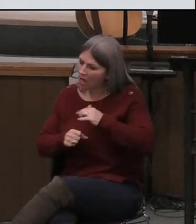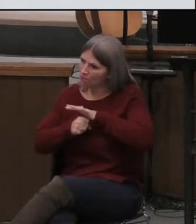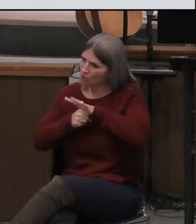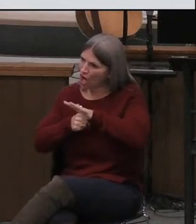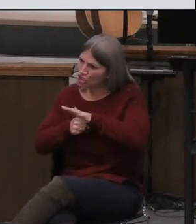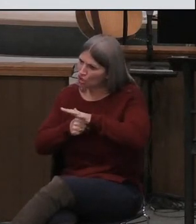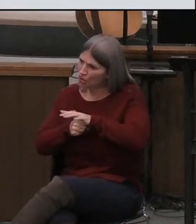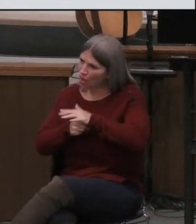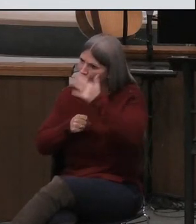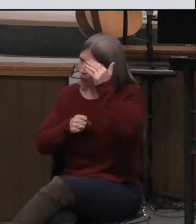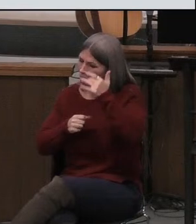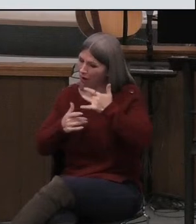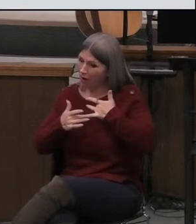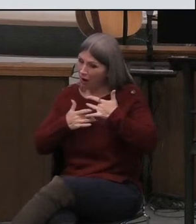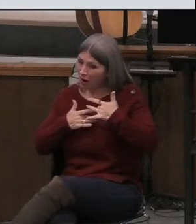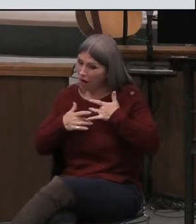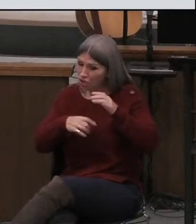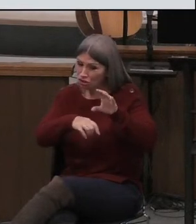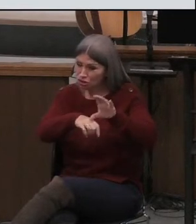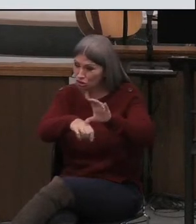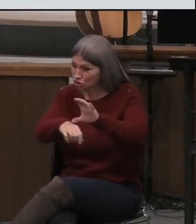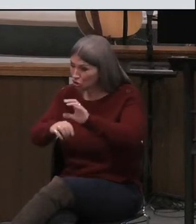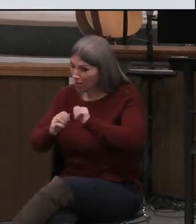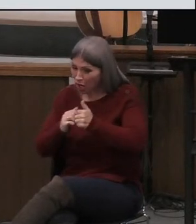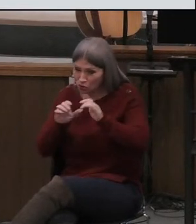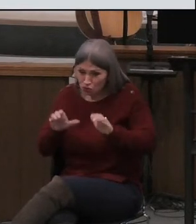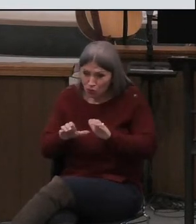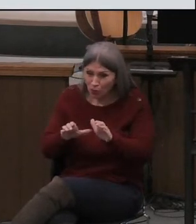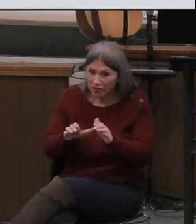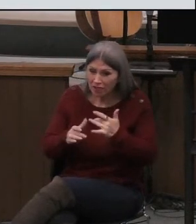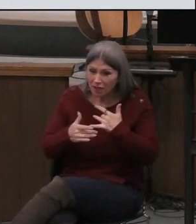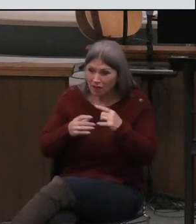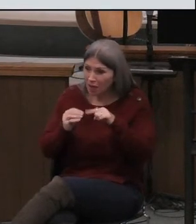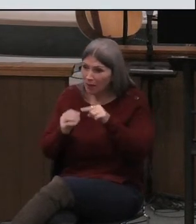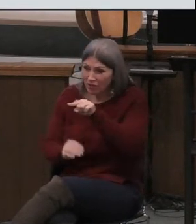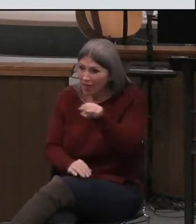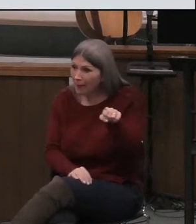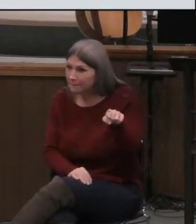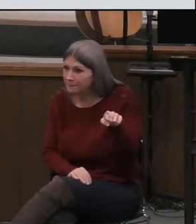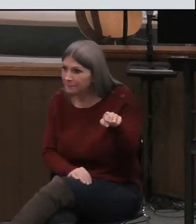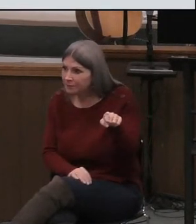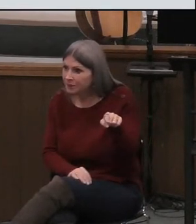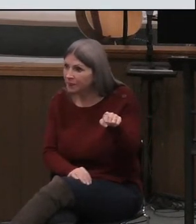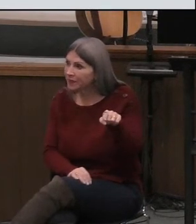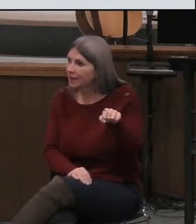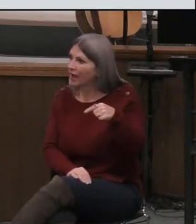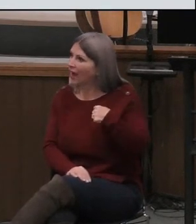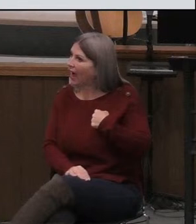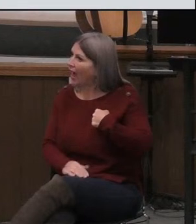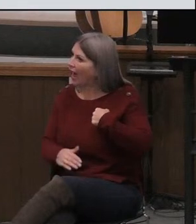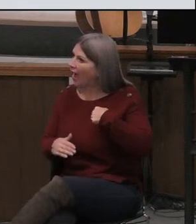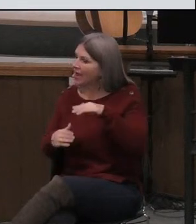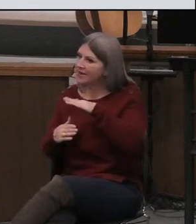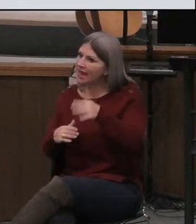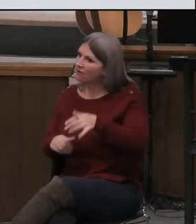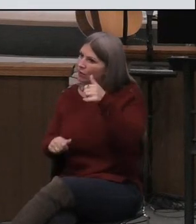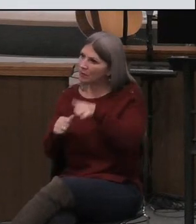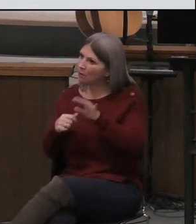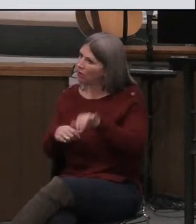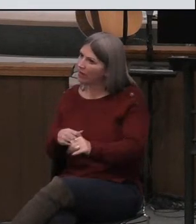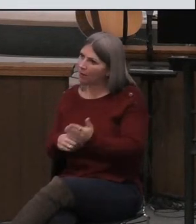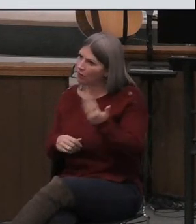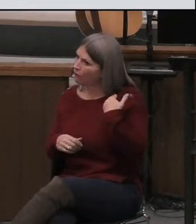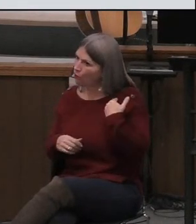my anxiety for all the churches. I never remember reading this last sentence about